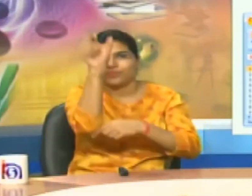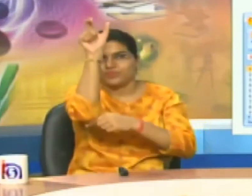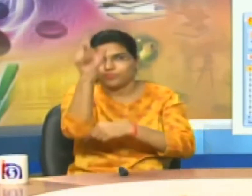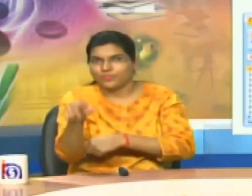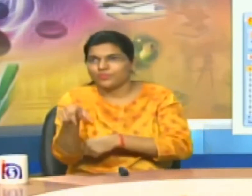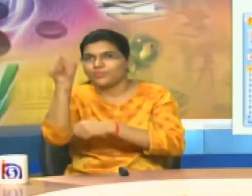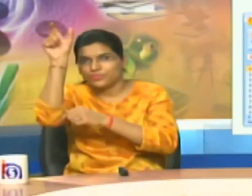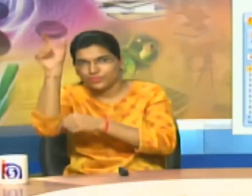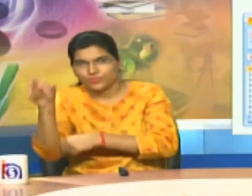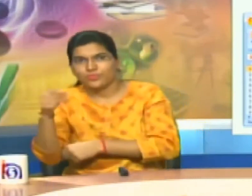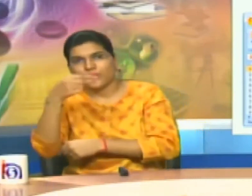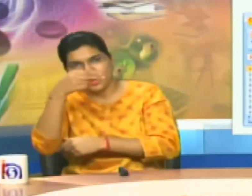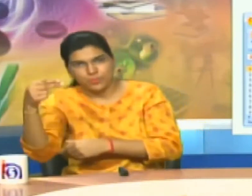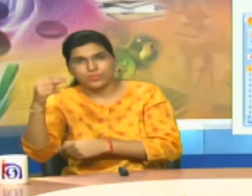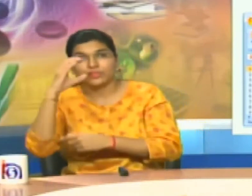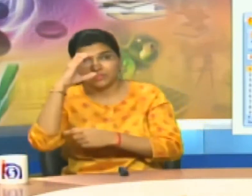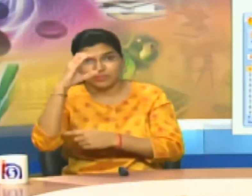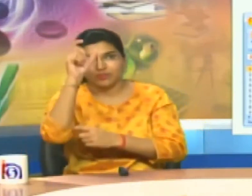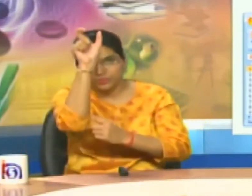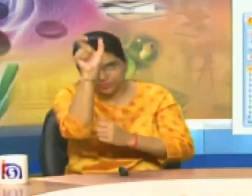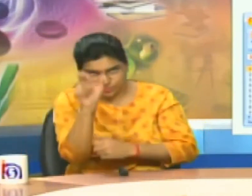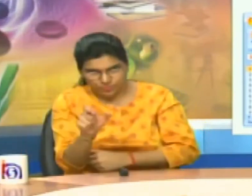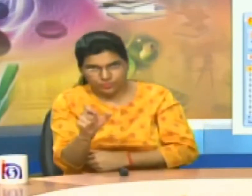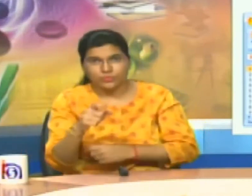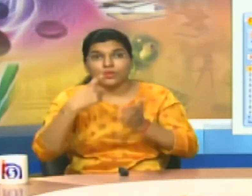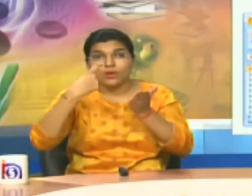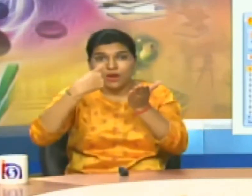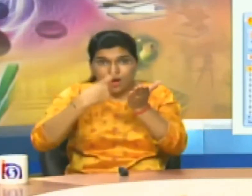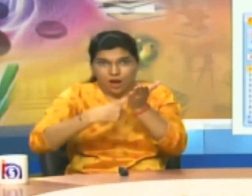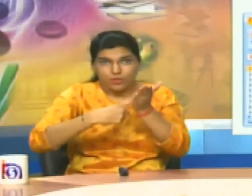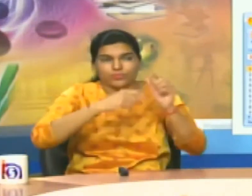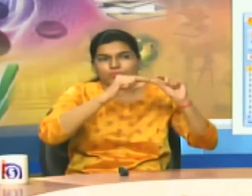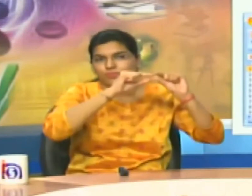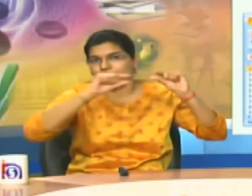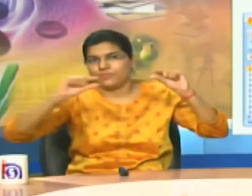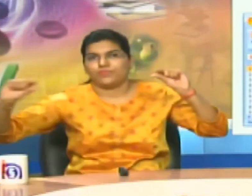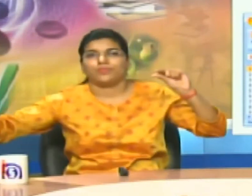columns, that you can see the long columns in the screen.